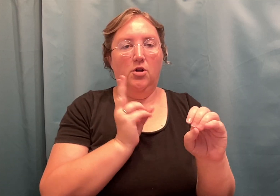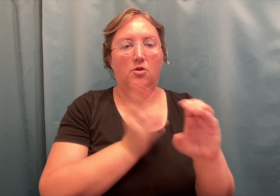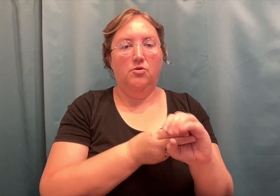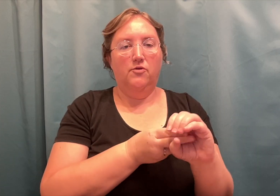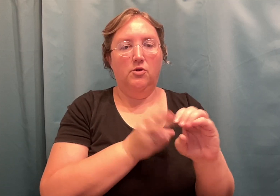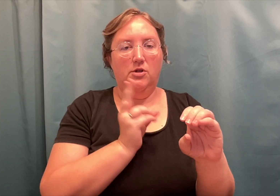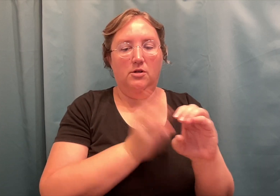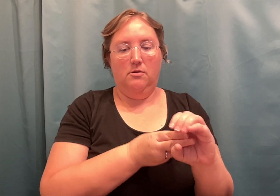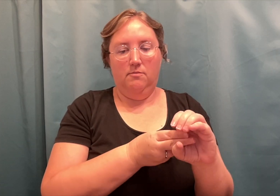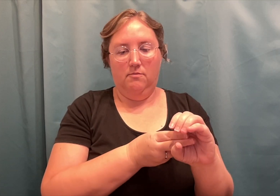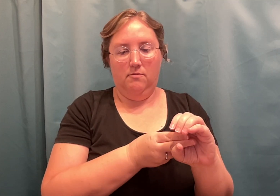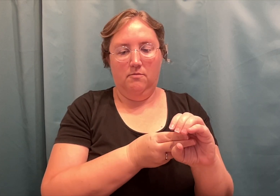closed version.